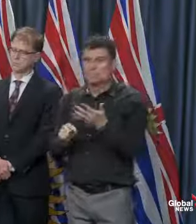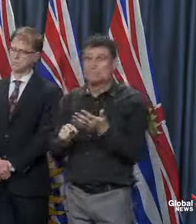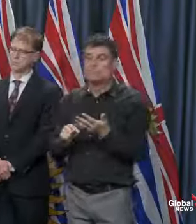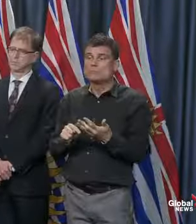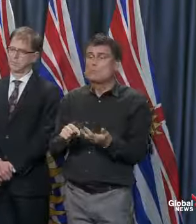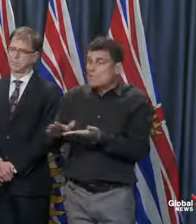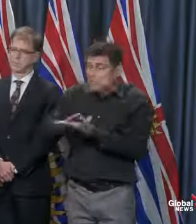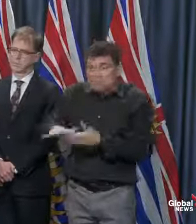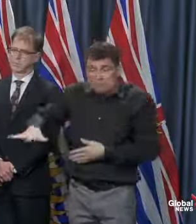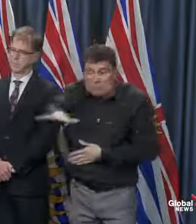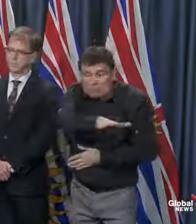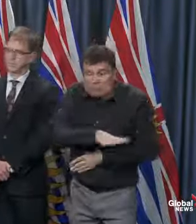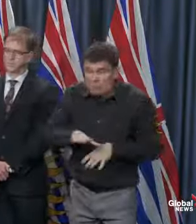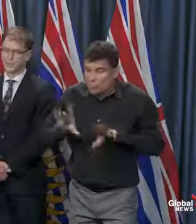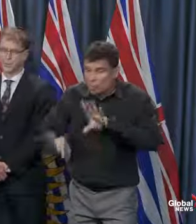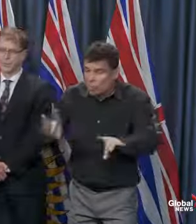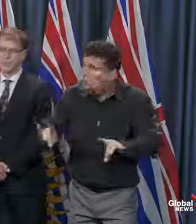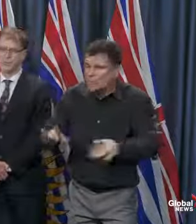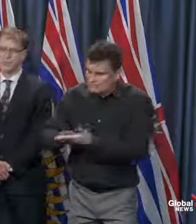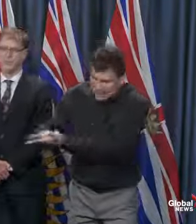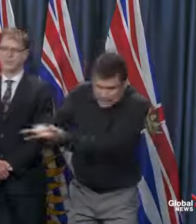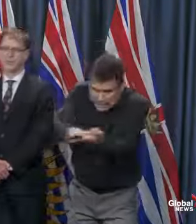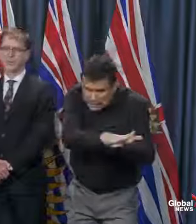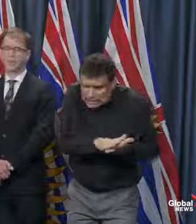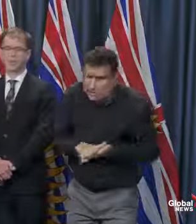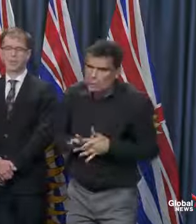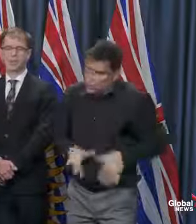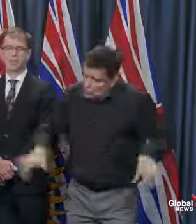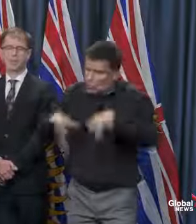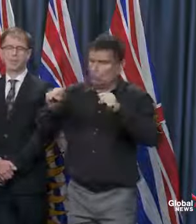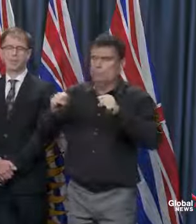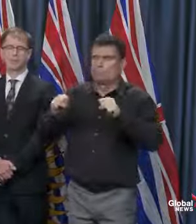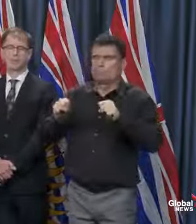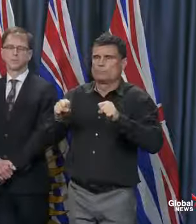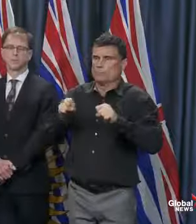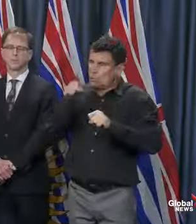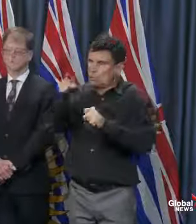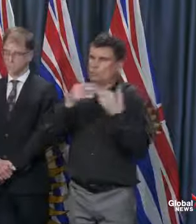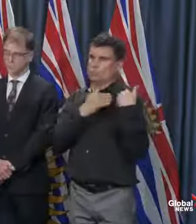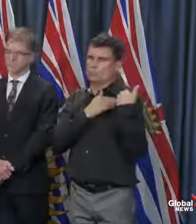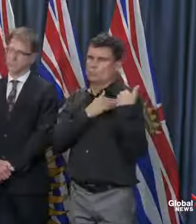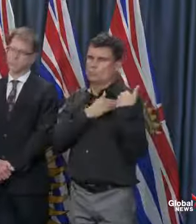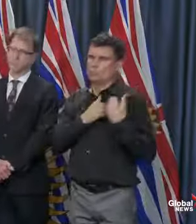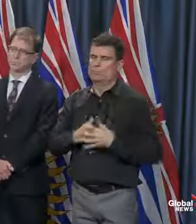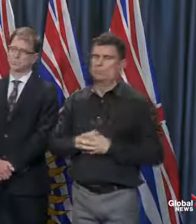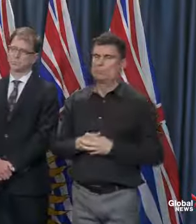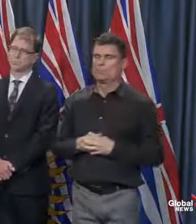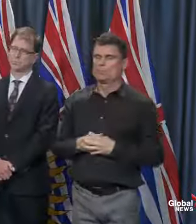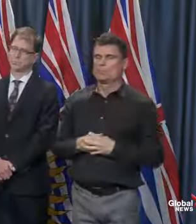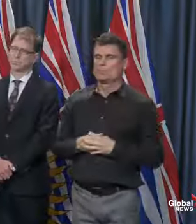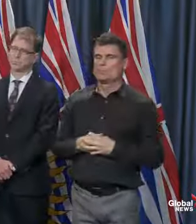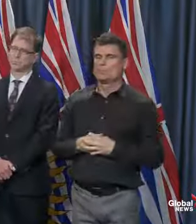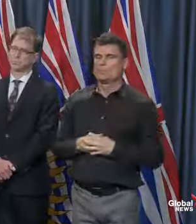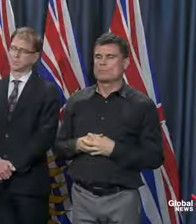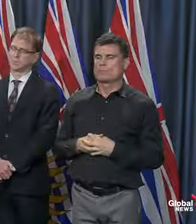away from others. Okay, Jane's side, and North Shore News, go ahead.